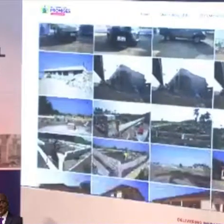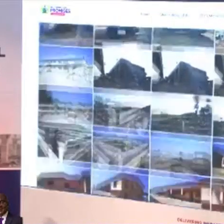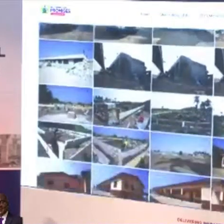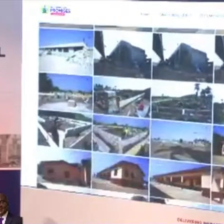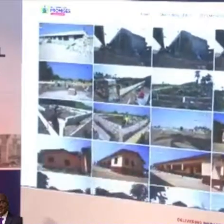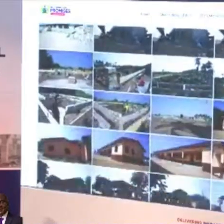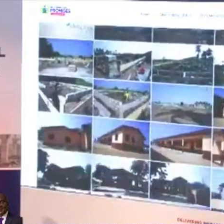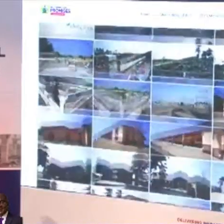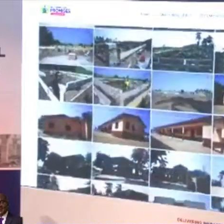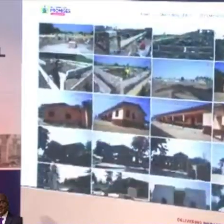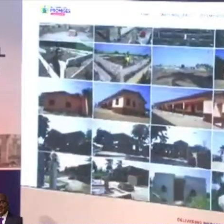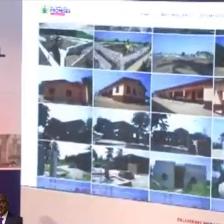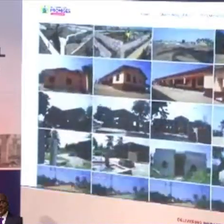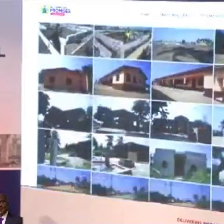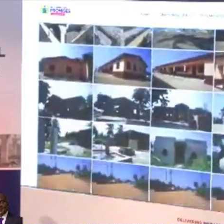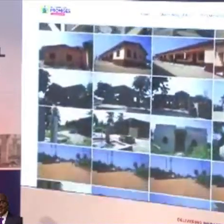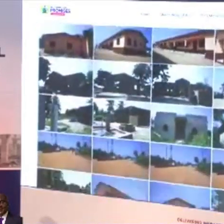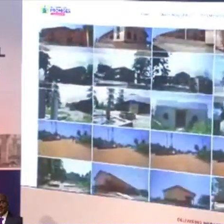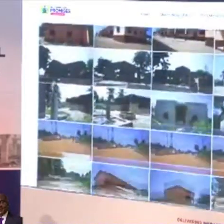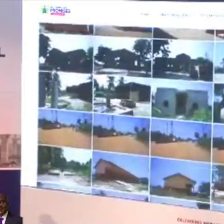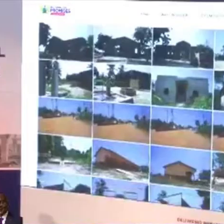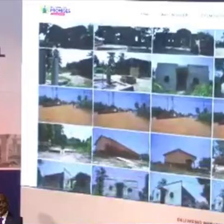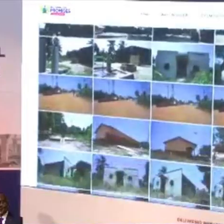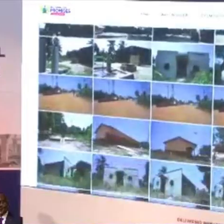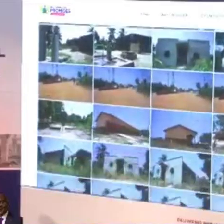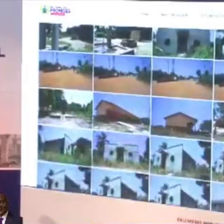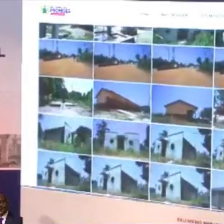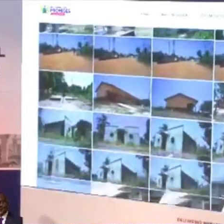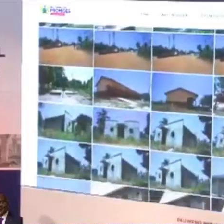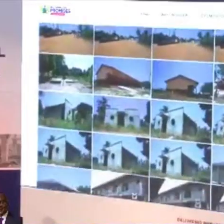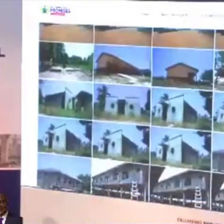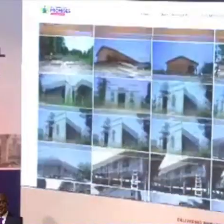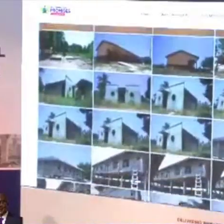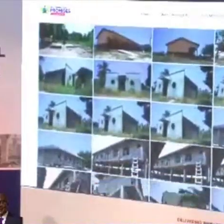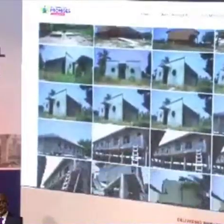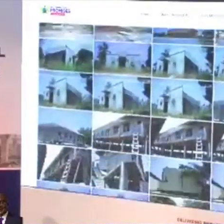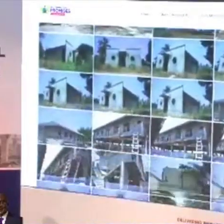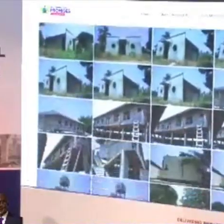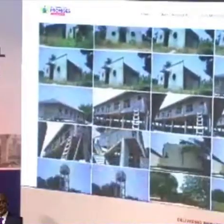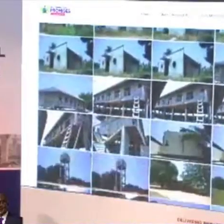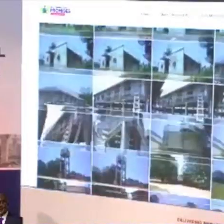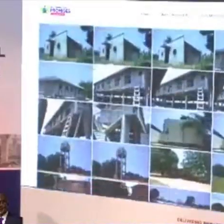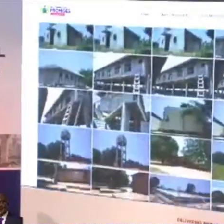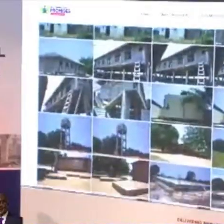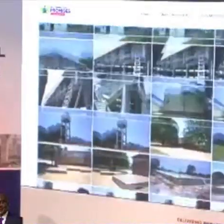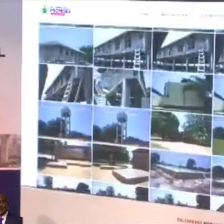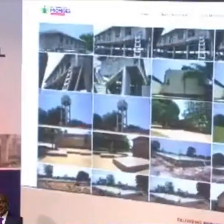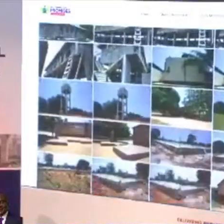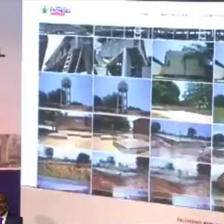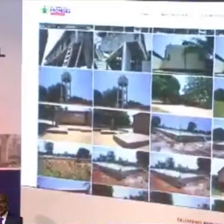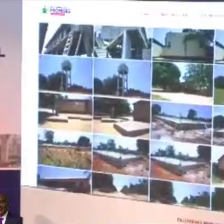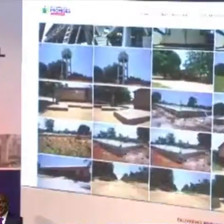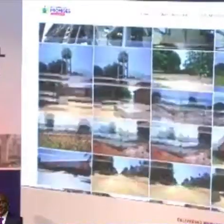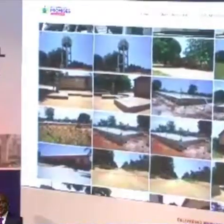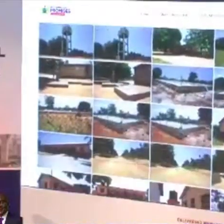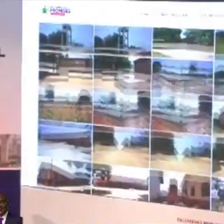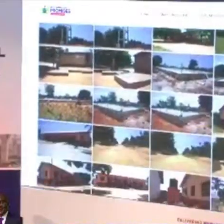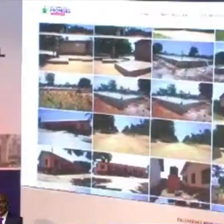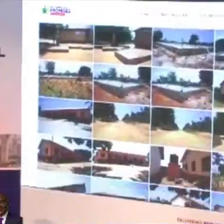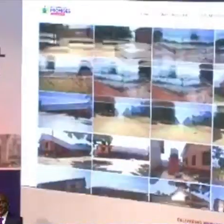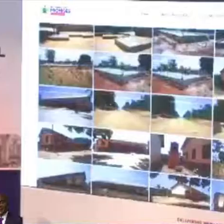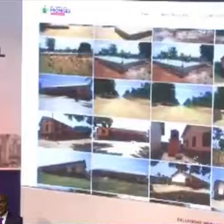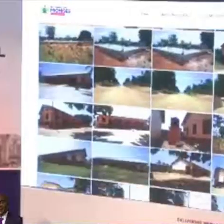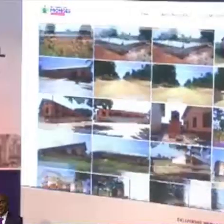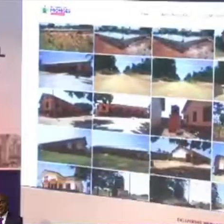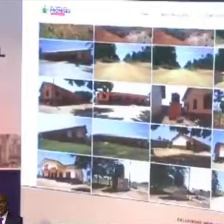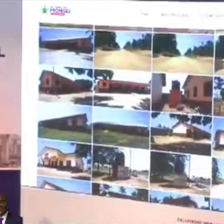deliverytracker.gov.gh, you put in your district, you know what is going on. And this will allow us to keep government, what is happening to this project,